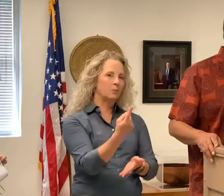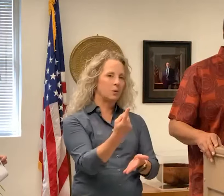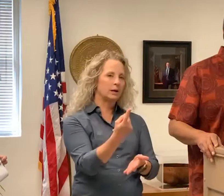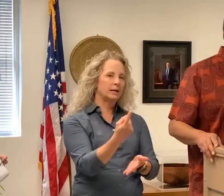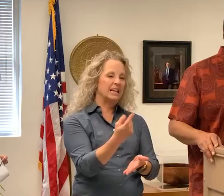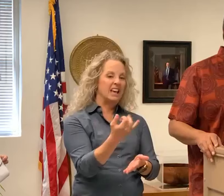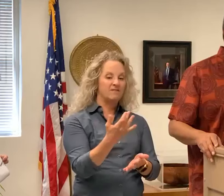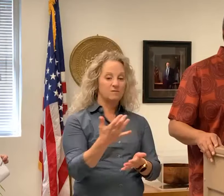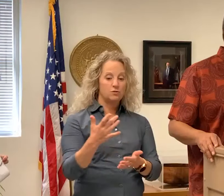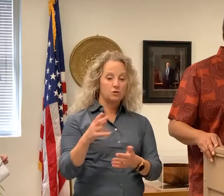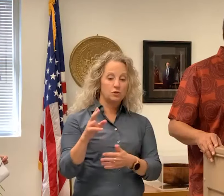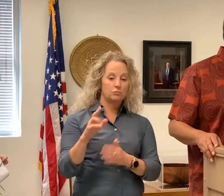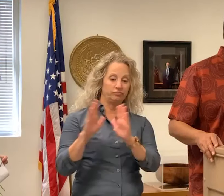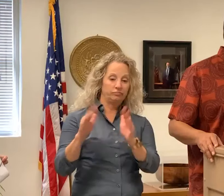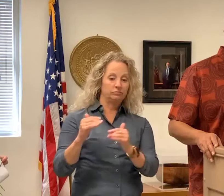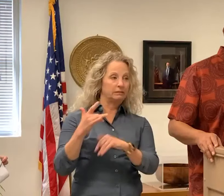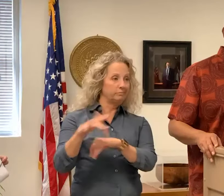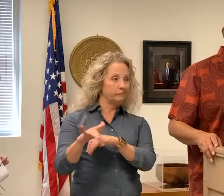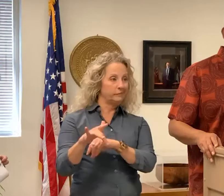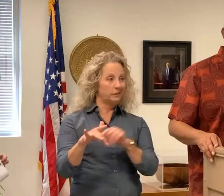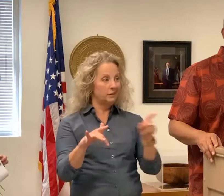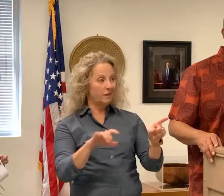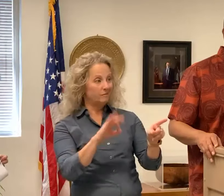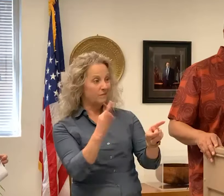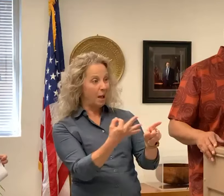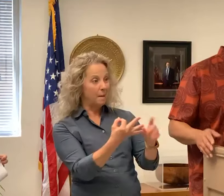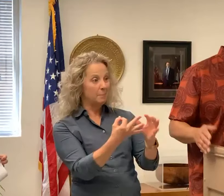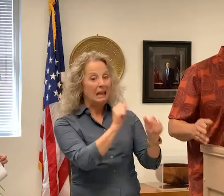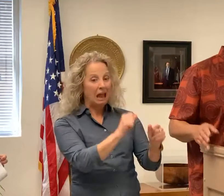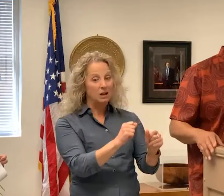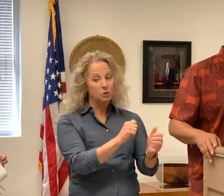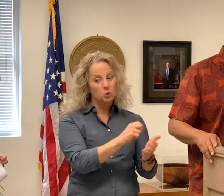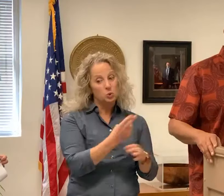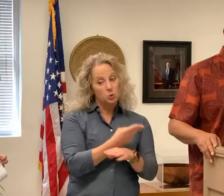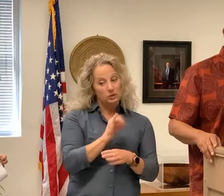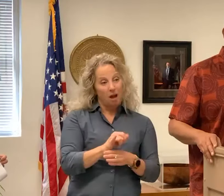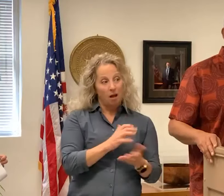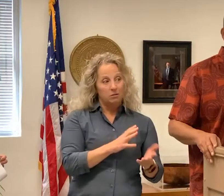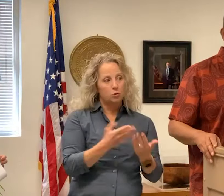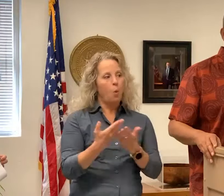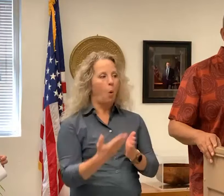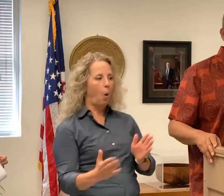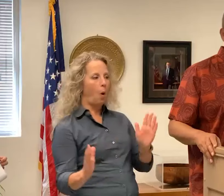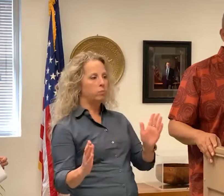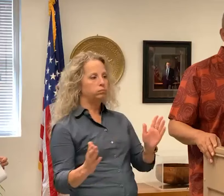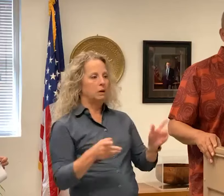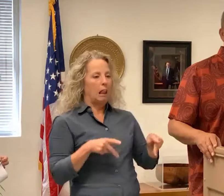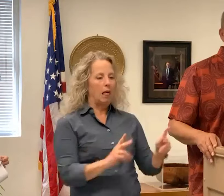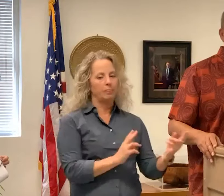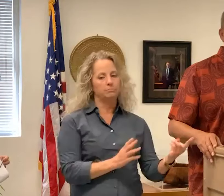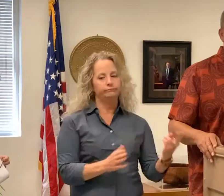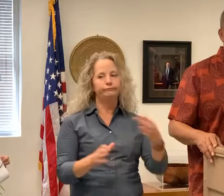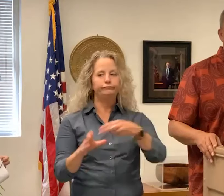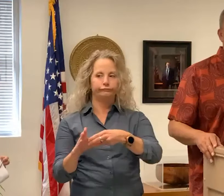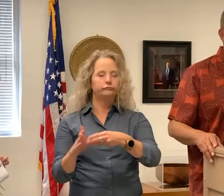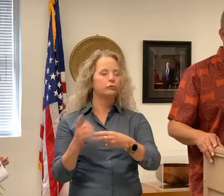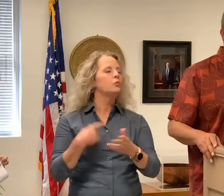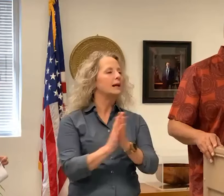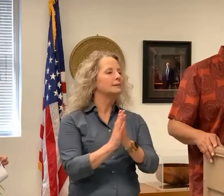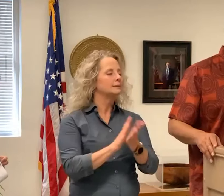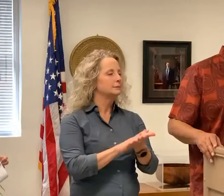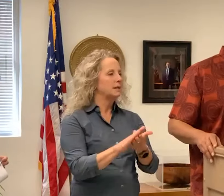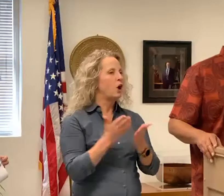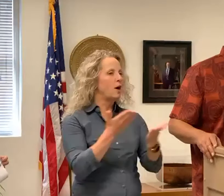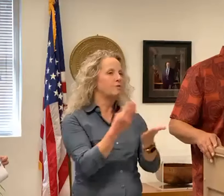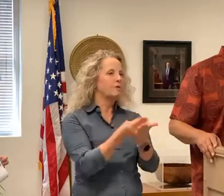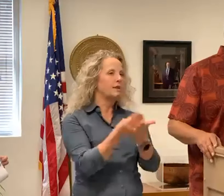you have a vacant unit and you know there's a family that can use it, you know, we're asking nicely, and we're also